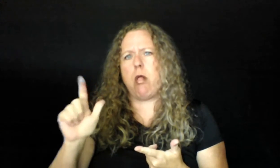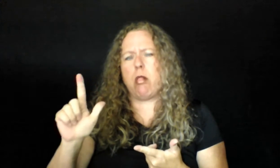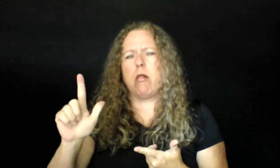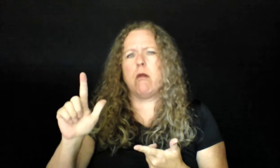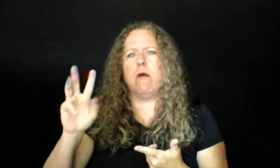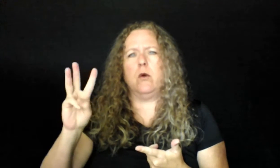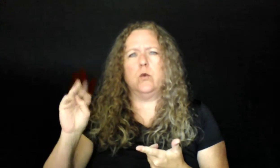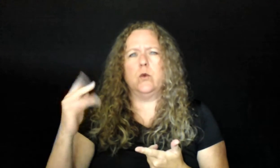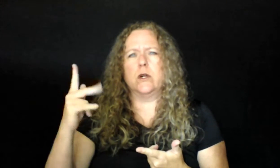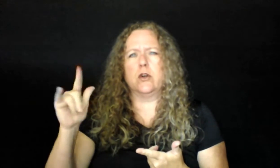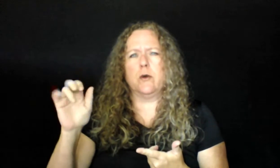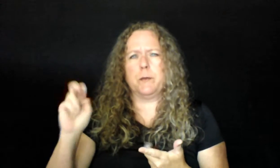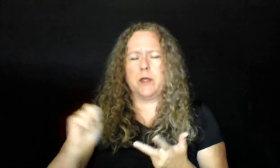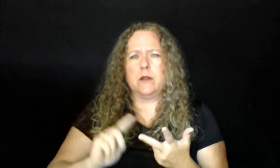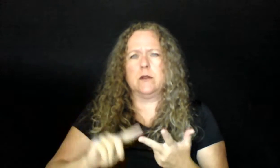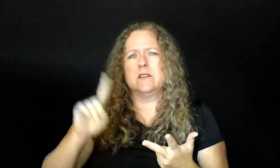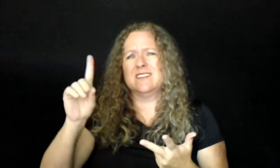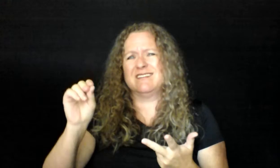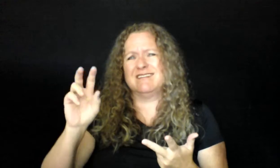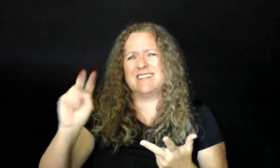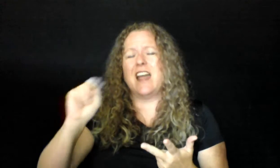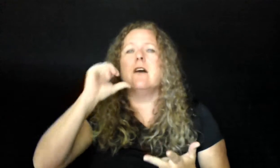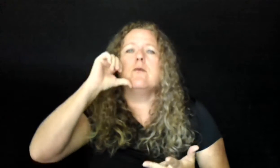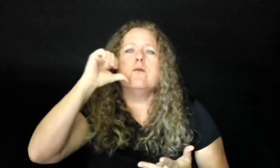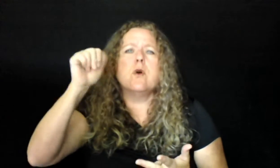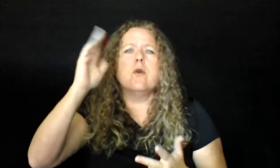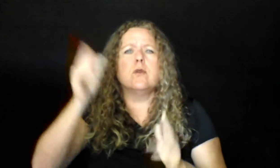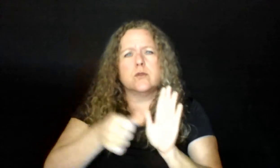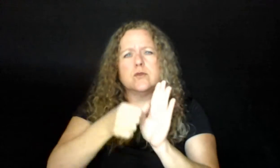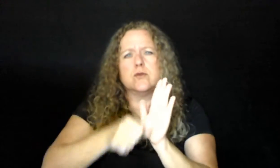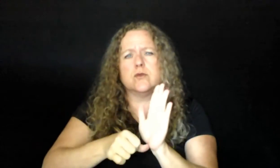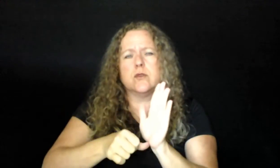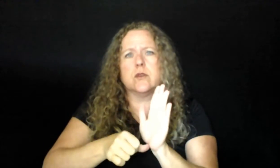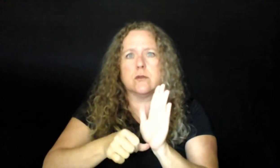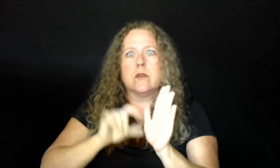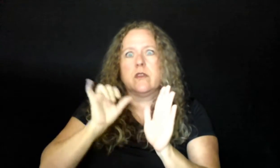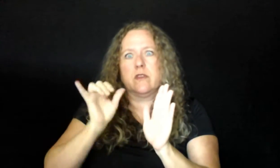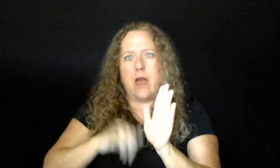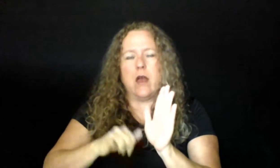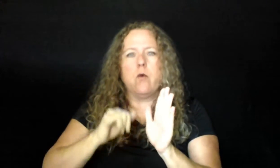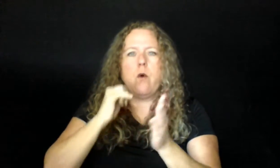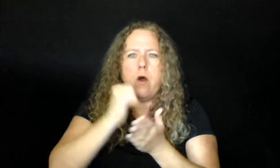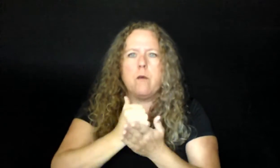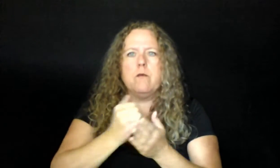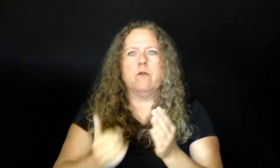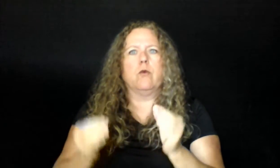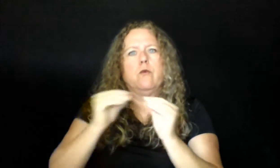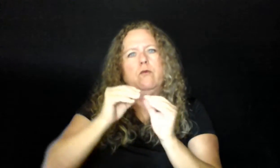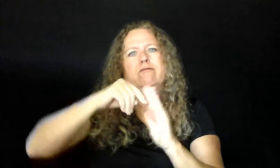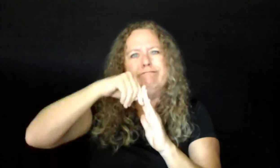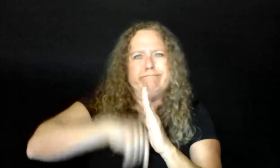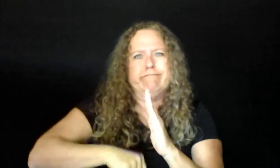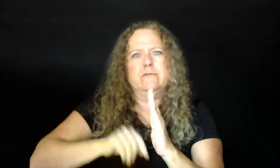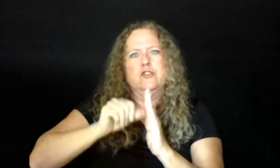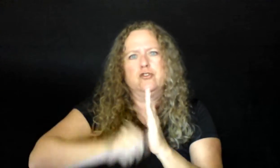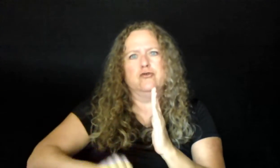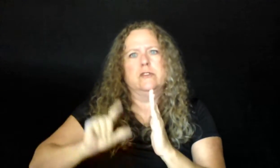be having surgery tomorrow. That will be getting him ready for surgery later down the line. Be sure to keep him in